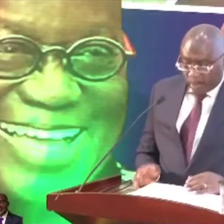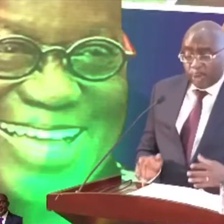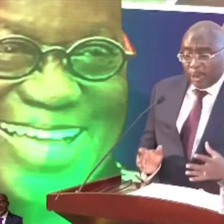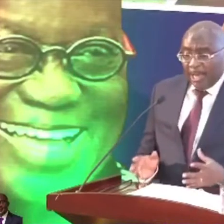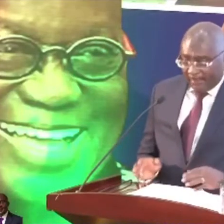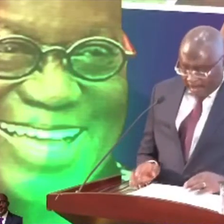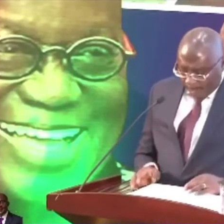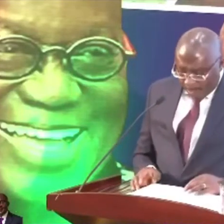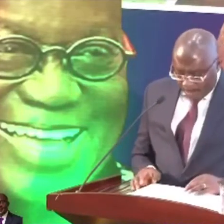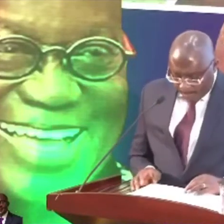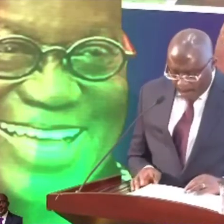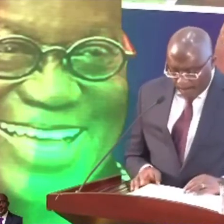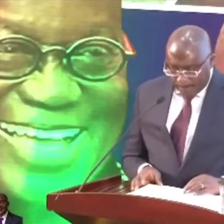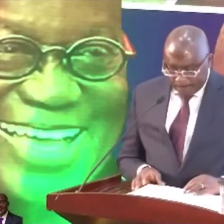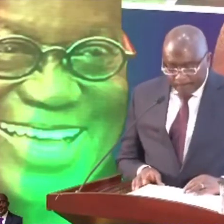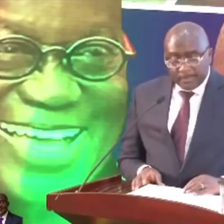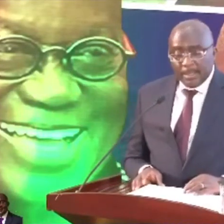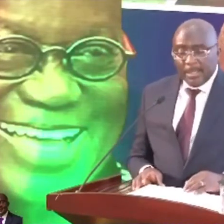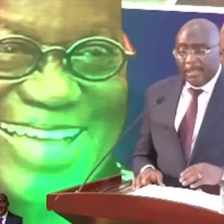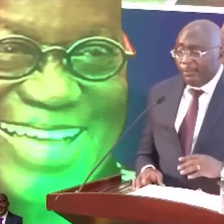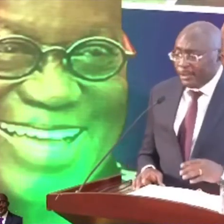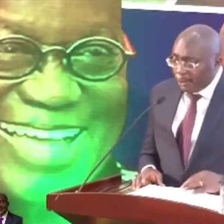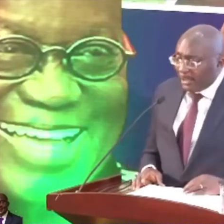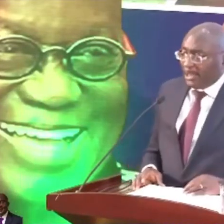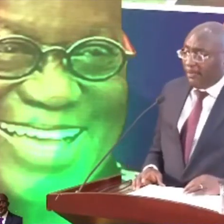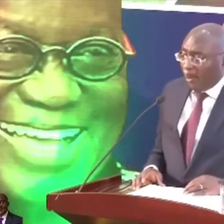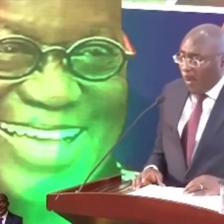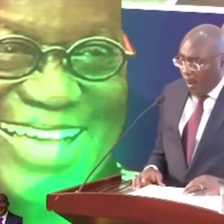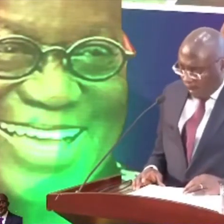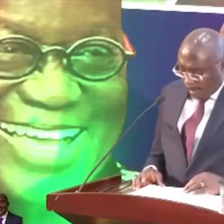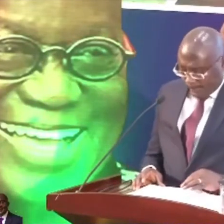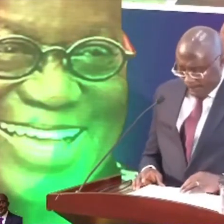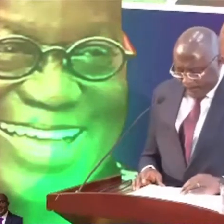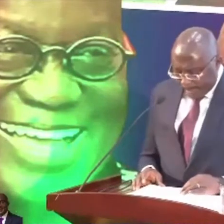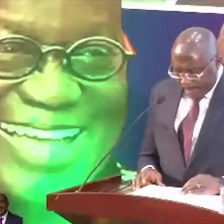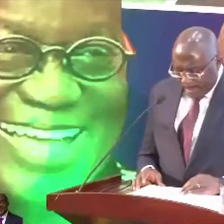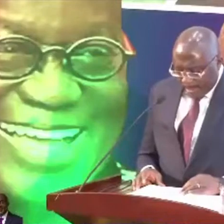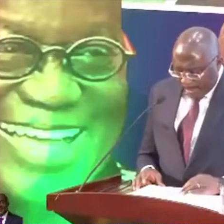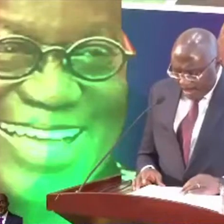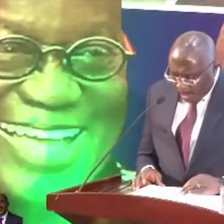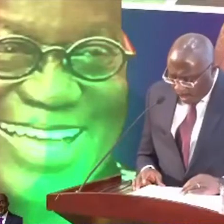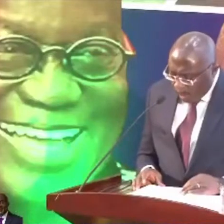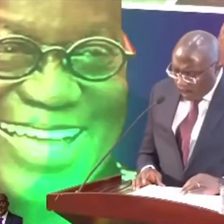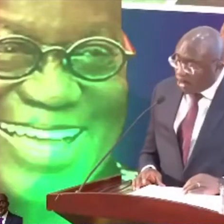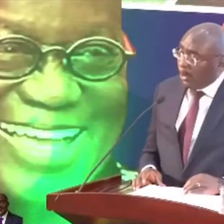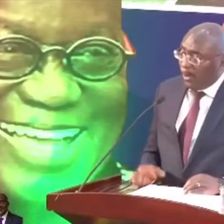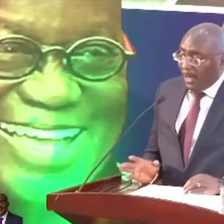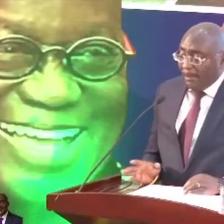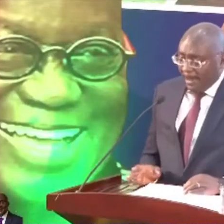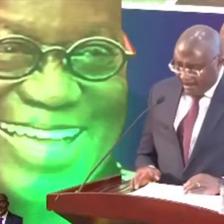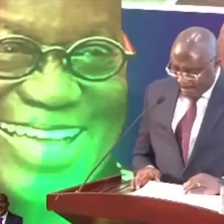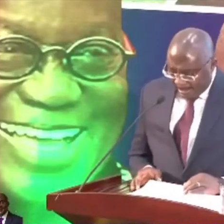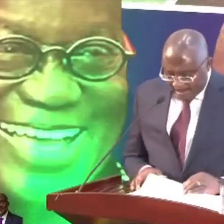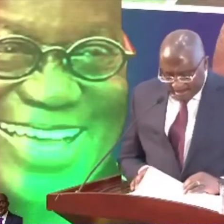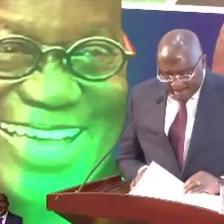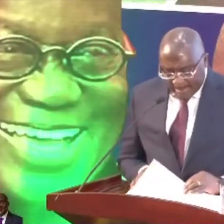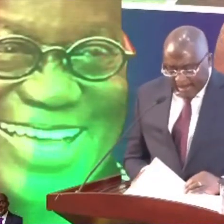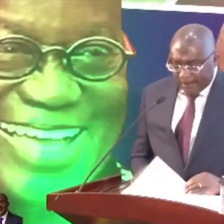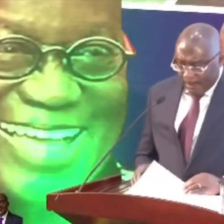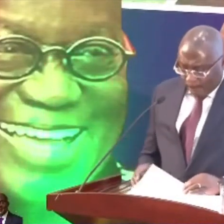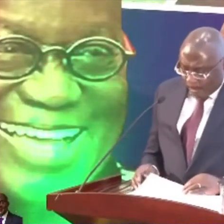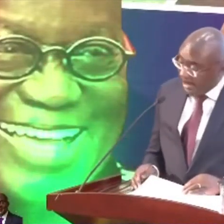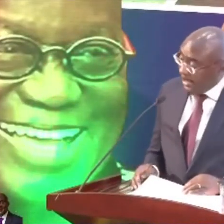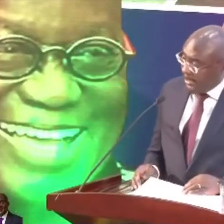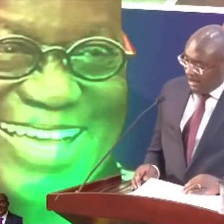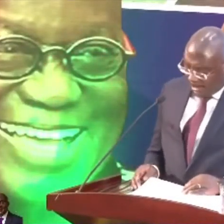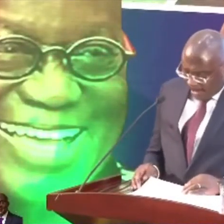to drive economic growth. Infrastructure for all includes all amenities that